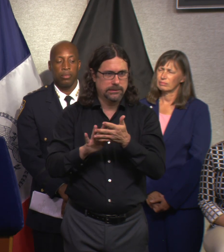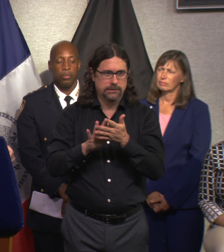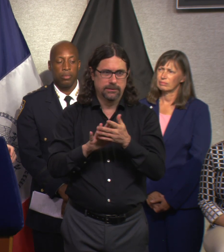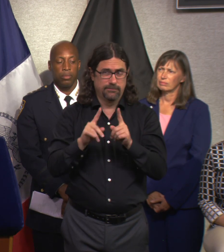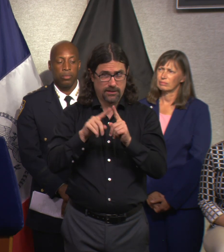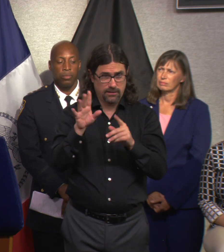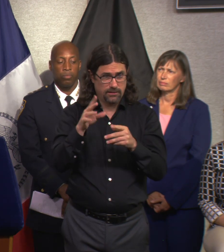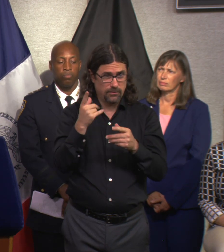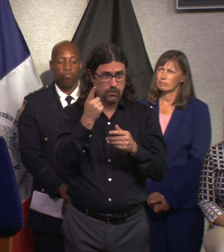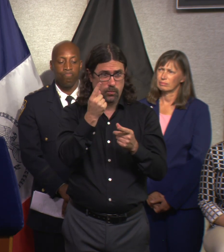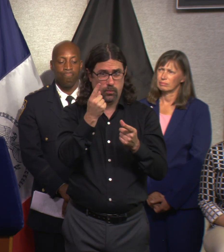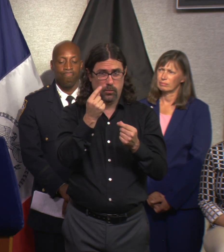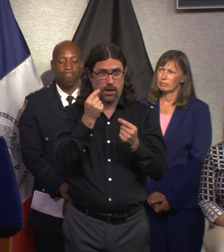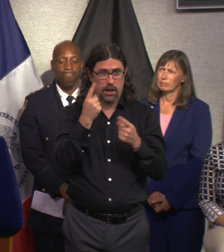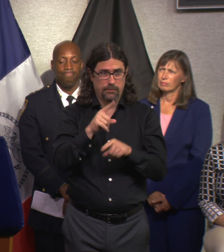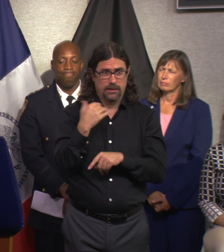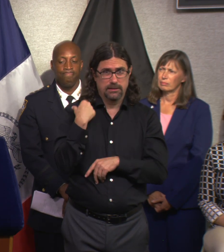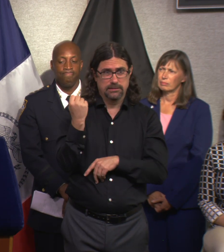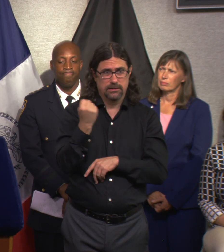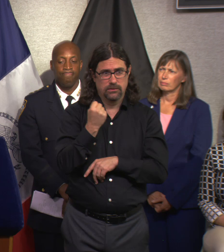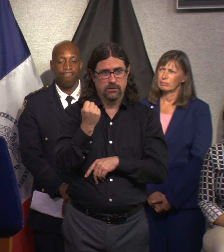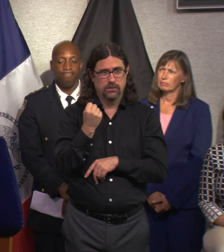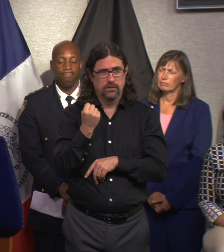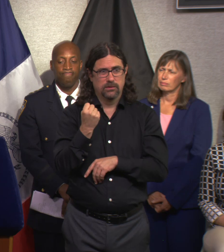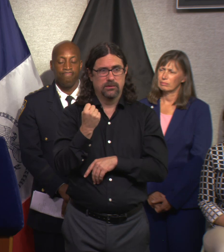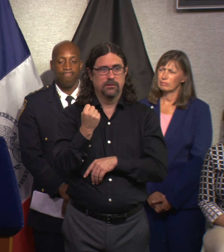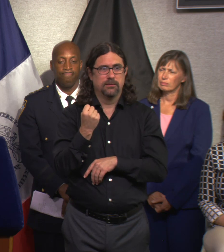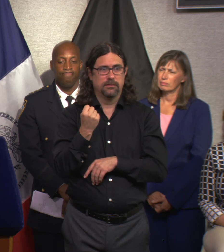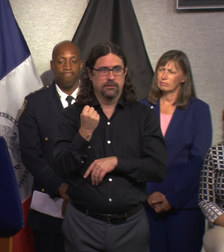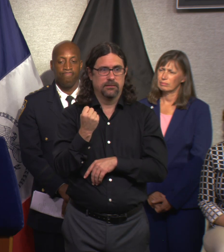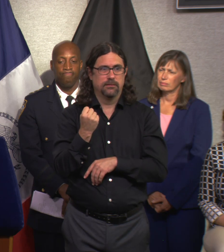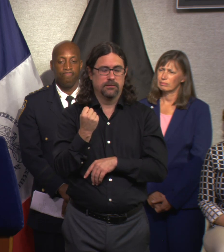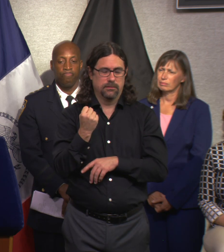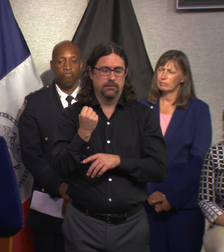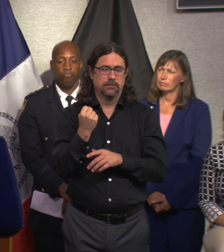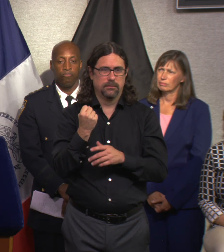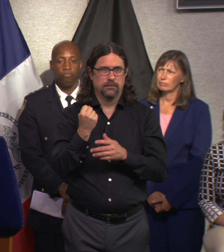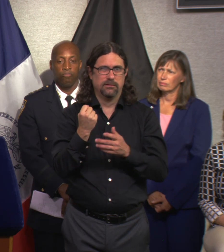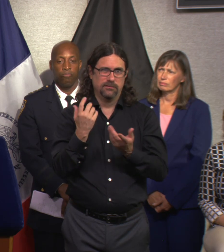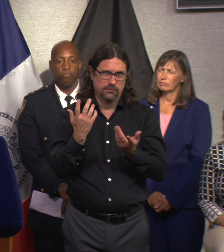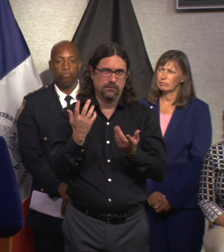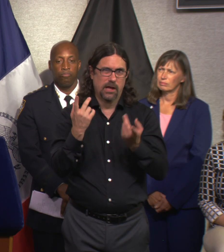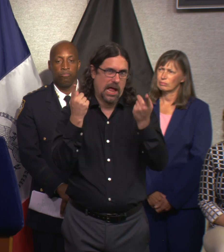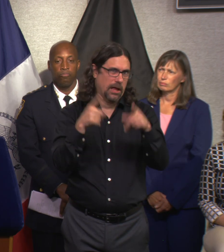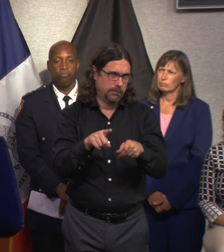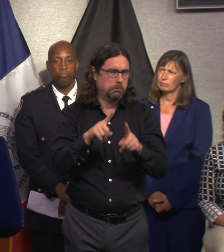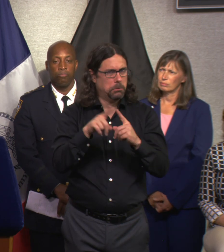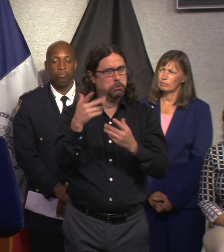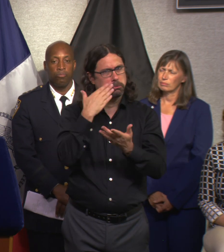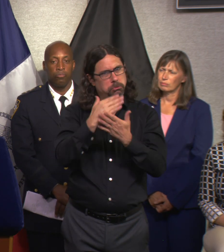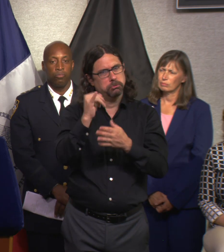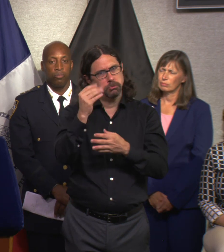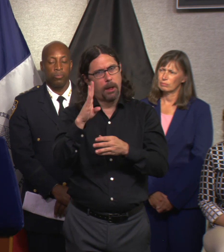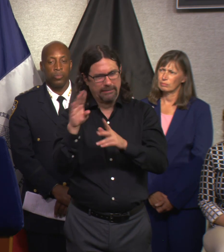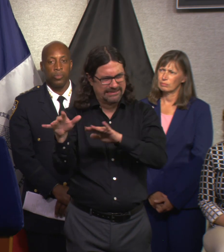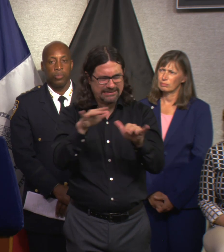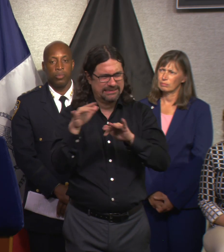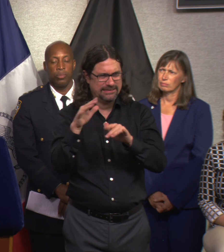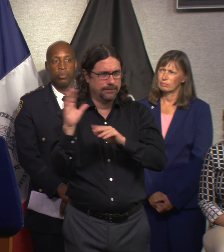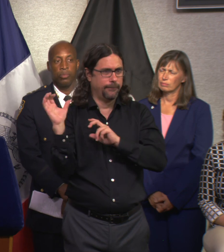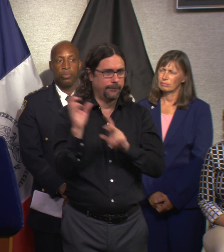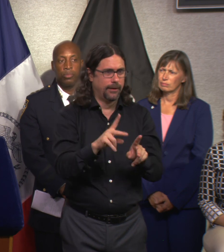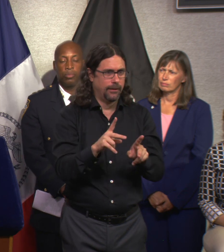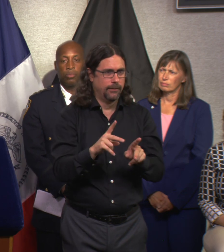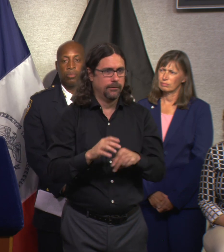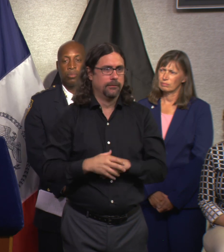job getting the power back, but it is not comforting that we don't have a clearer answer about what happened and what they're doing about it.